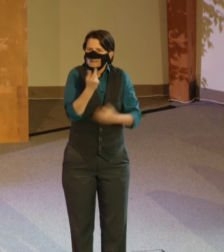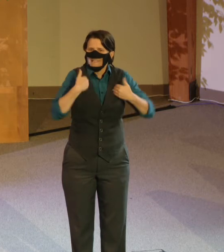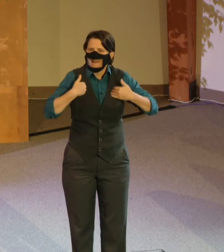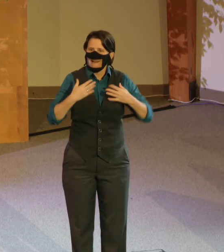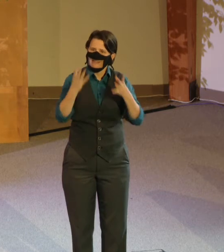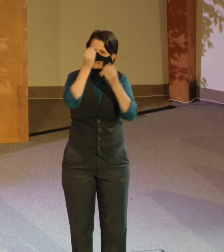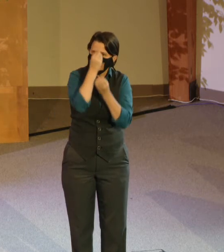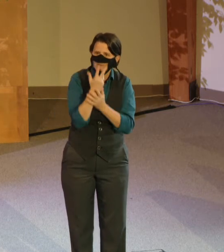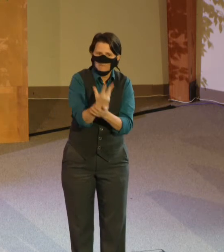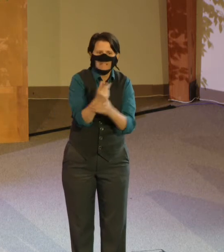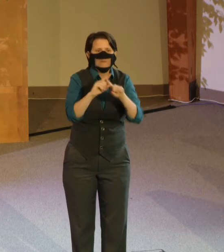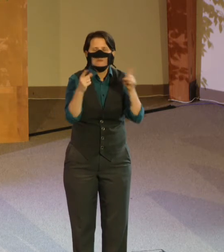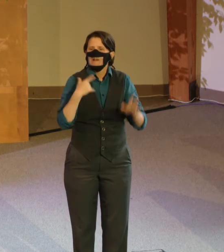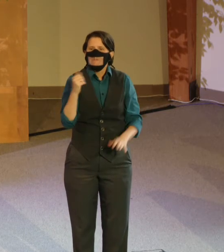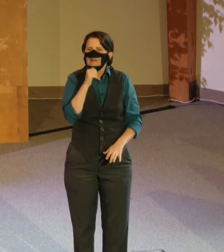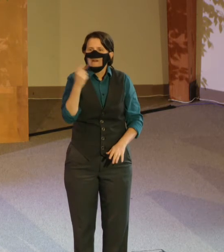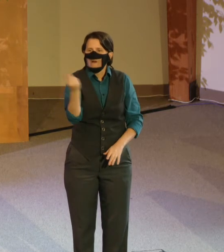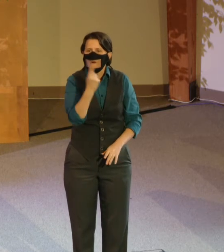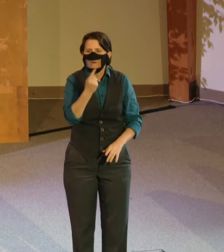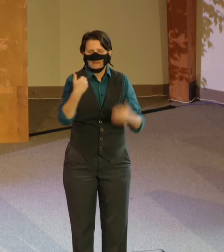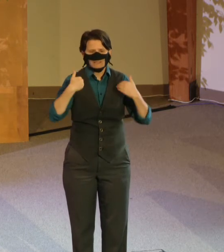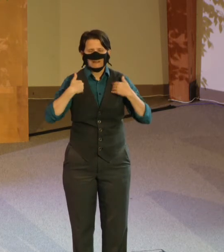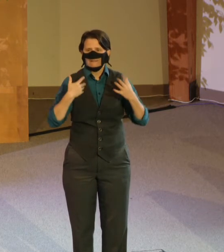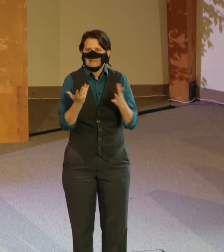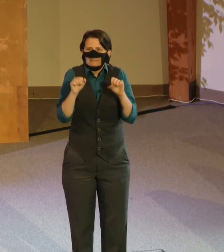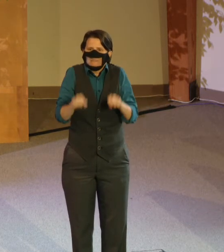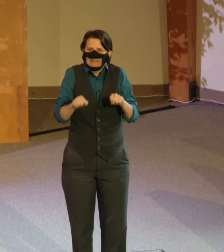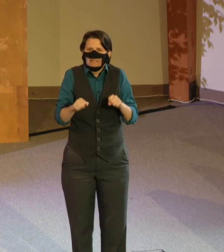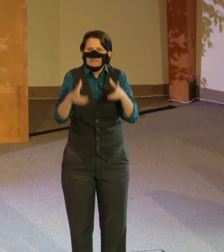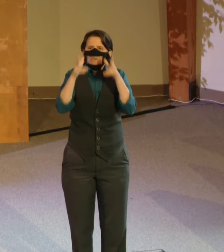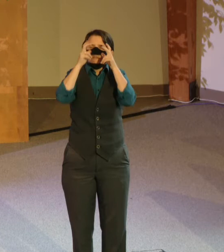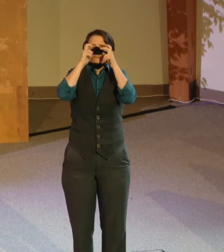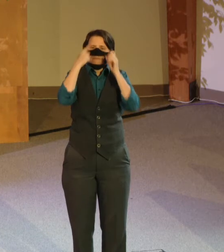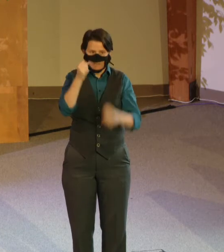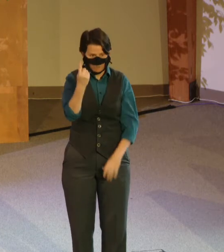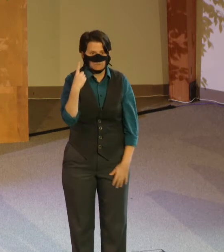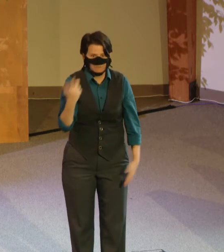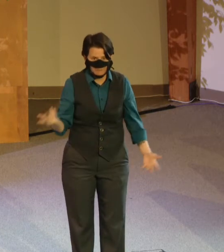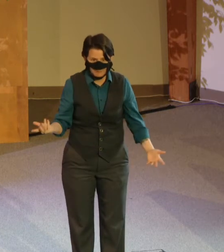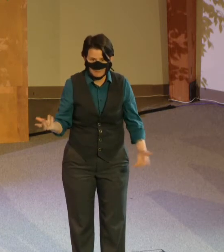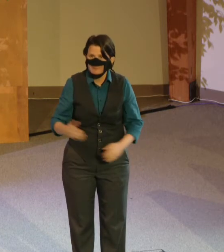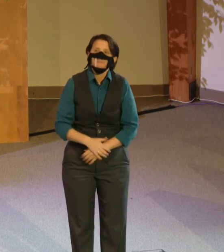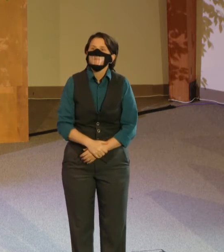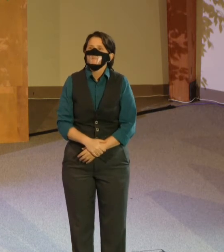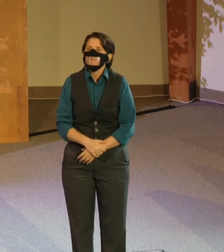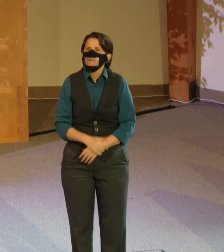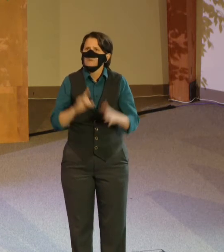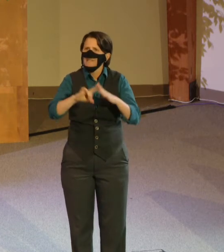given permission to do so by a world that says such things just can't be so. So let's start with our Q&A. Who has there we go. I've been